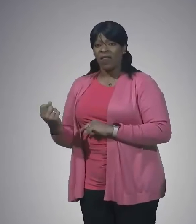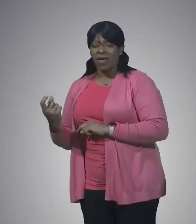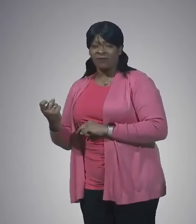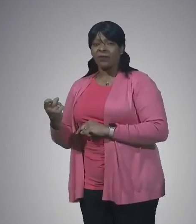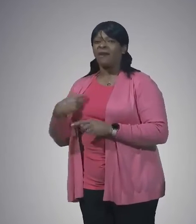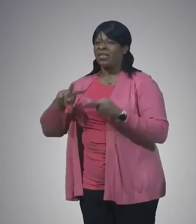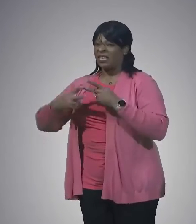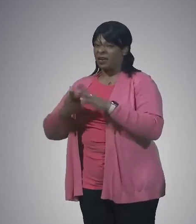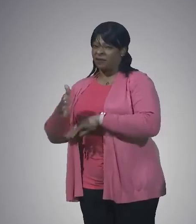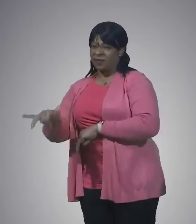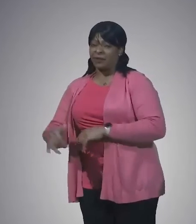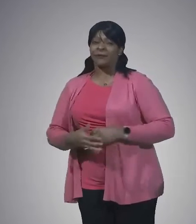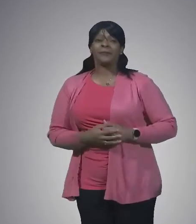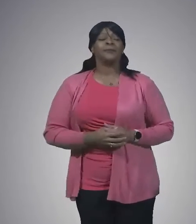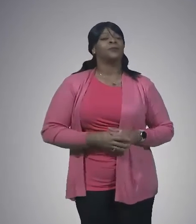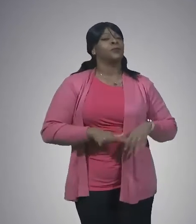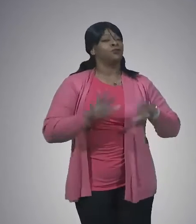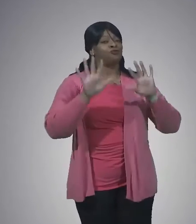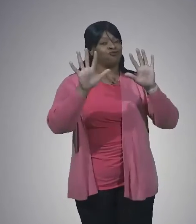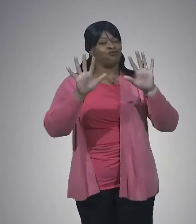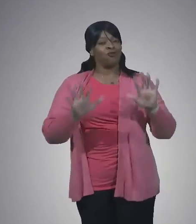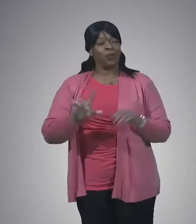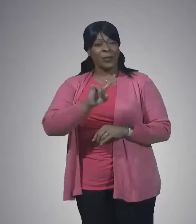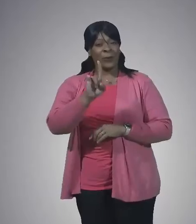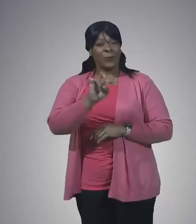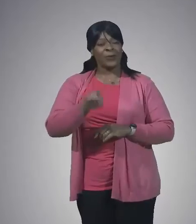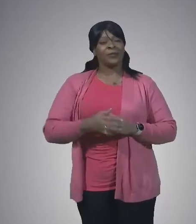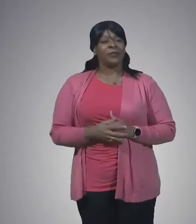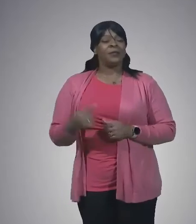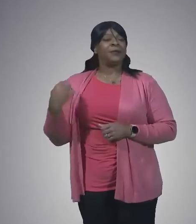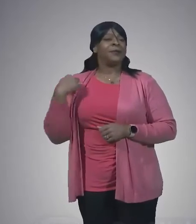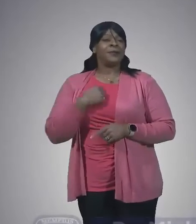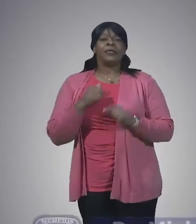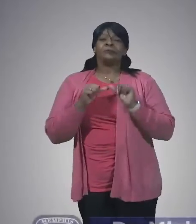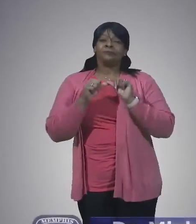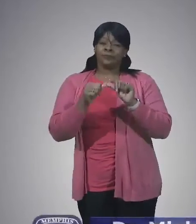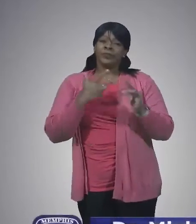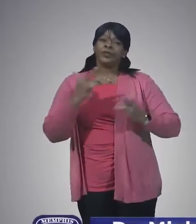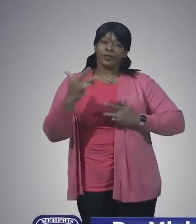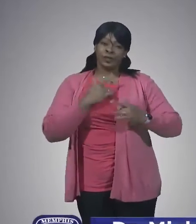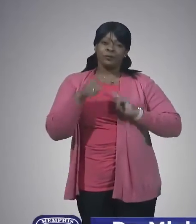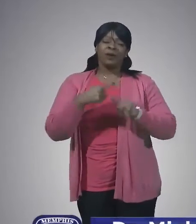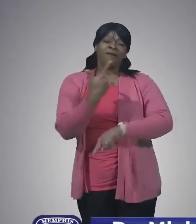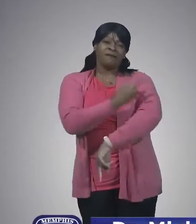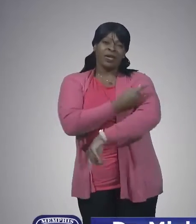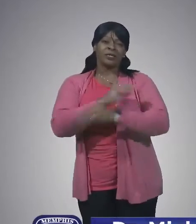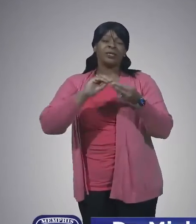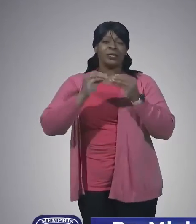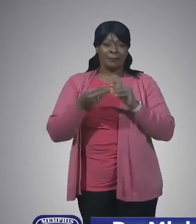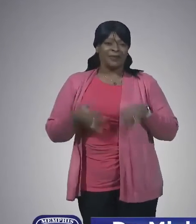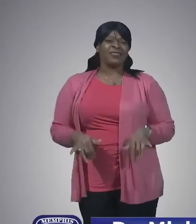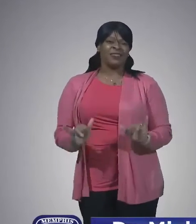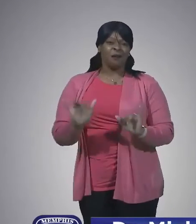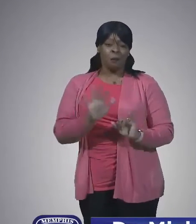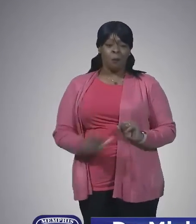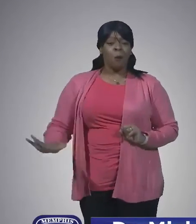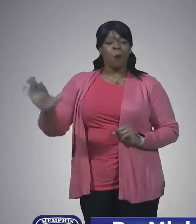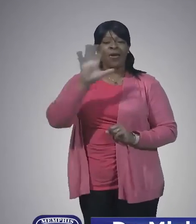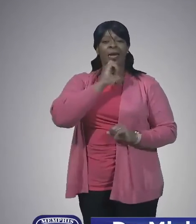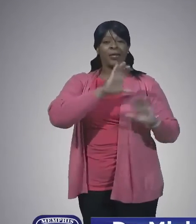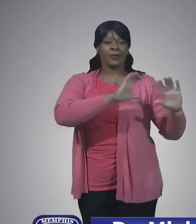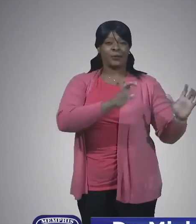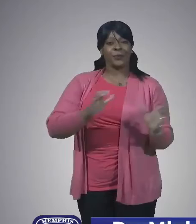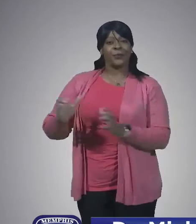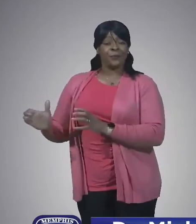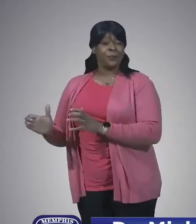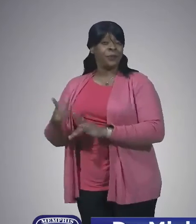have a follow-up. Great question. So we remain concerned about the vaccination rates across age groups.